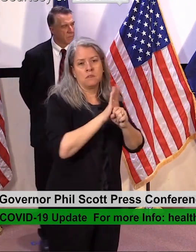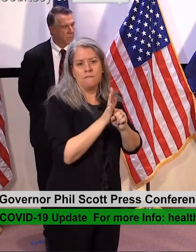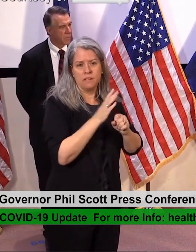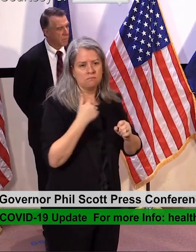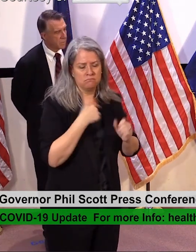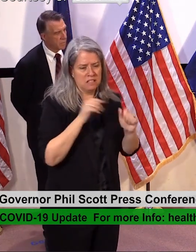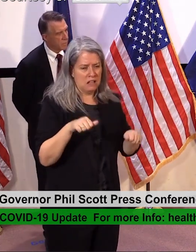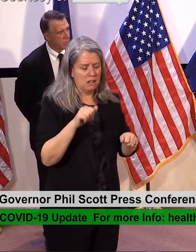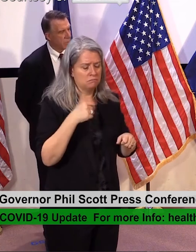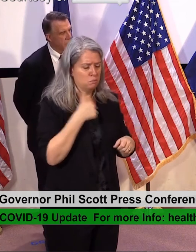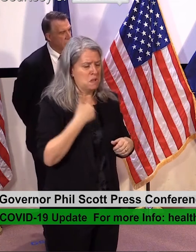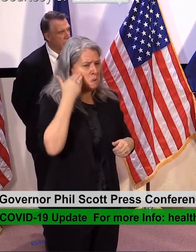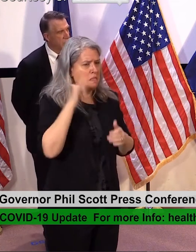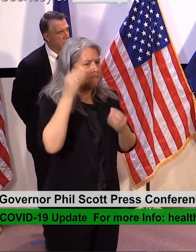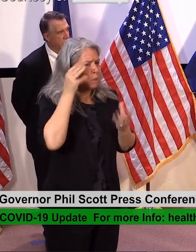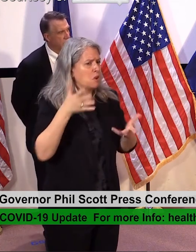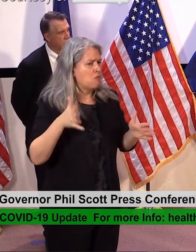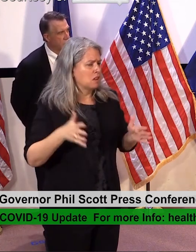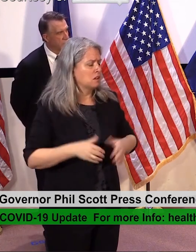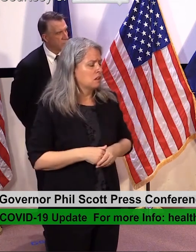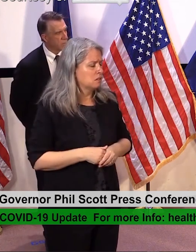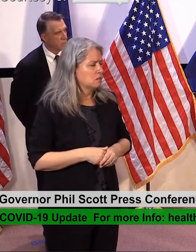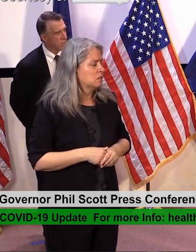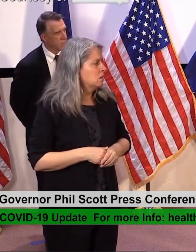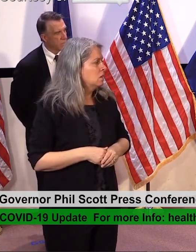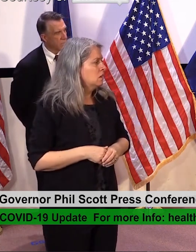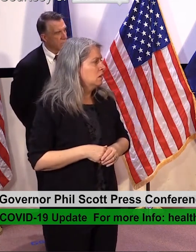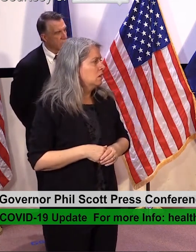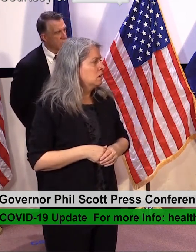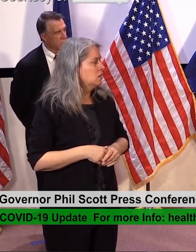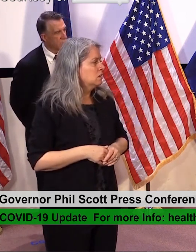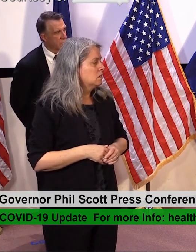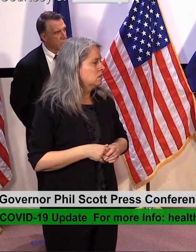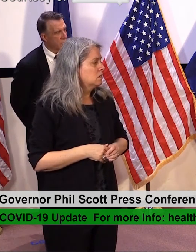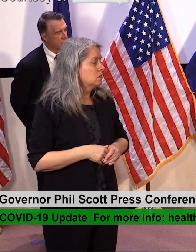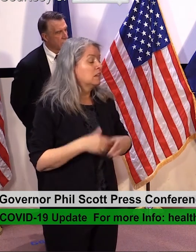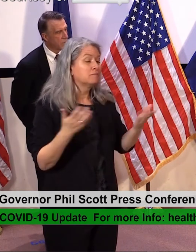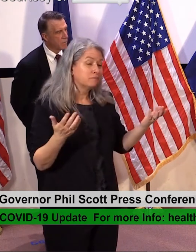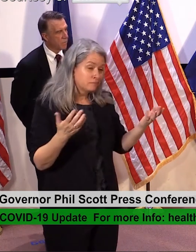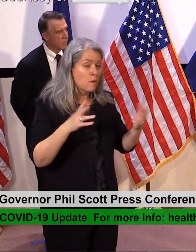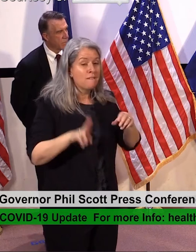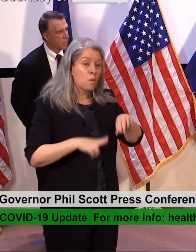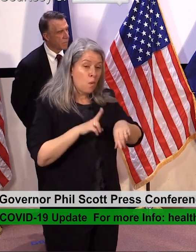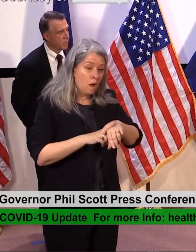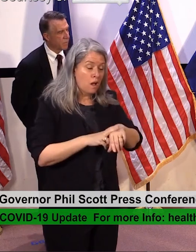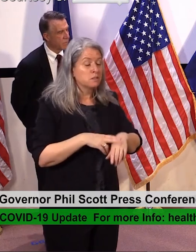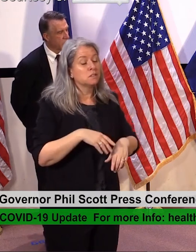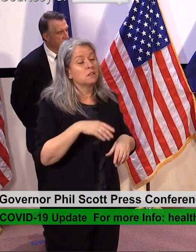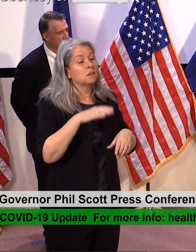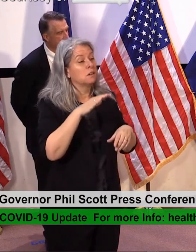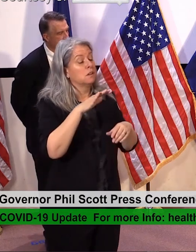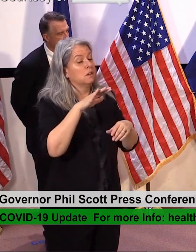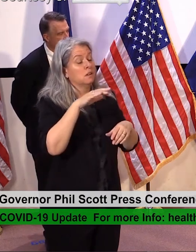and by hospital. As you would imagine, with the highest population density being in the northwestern part